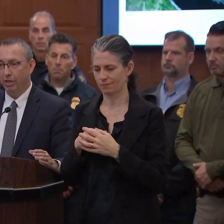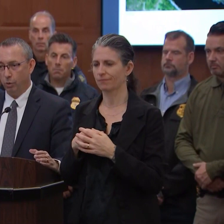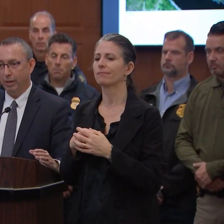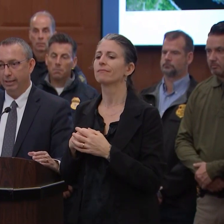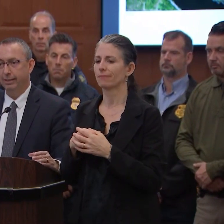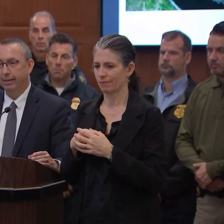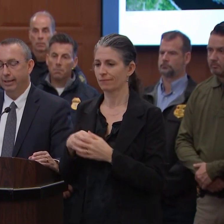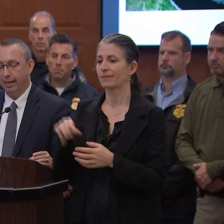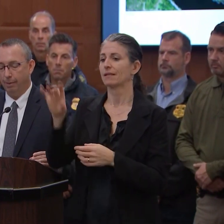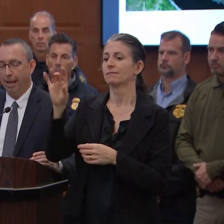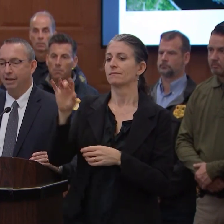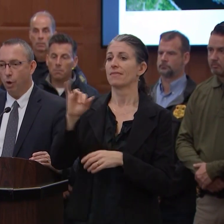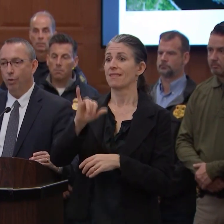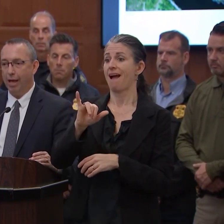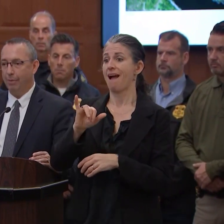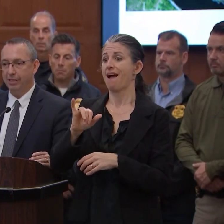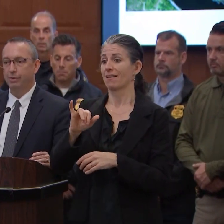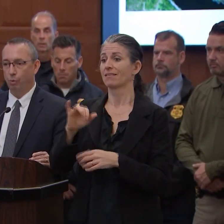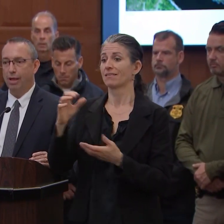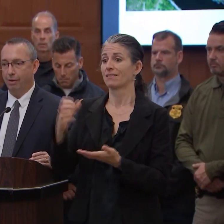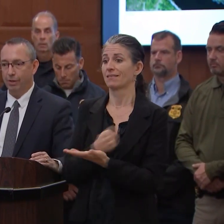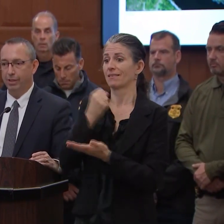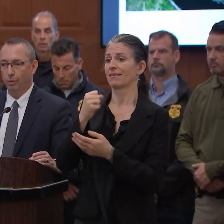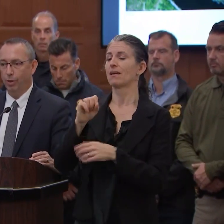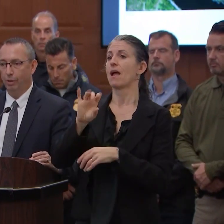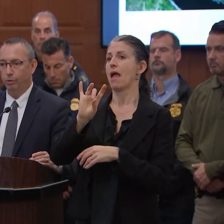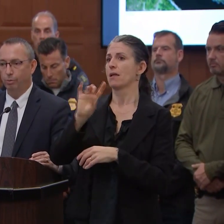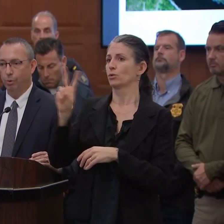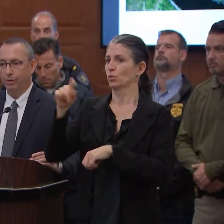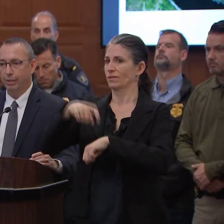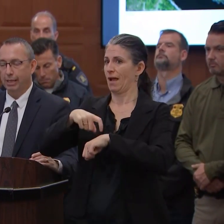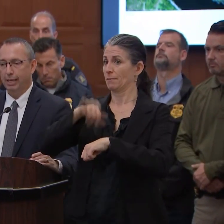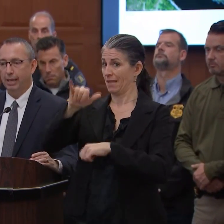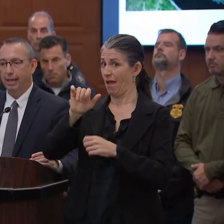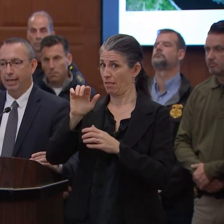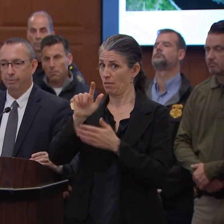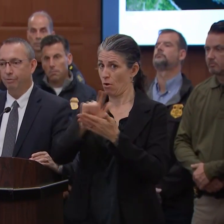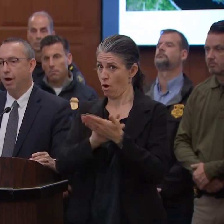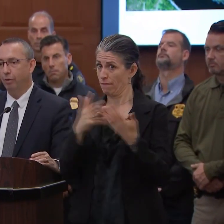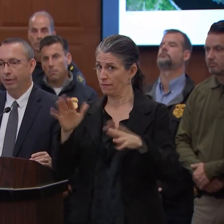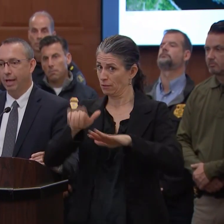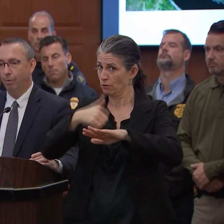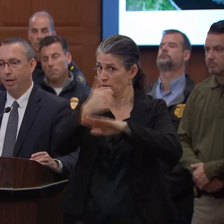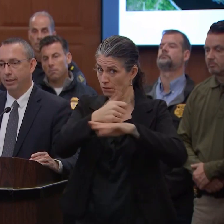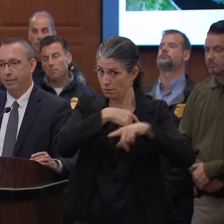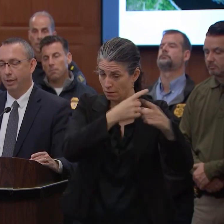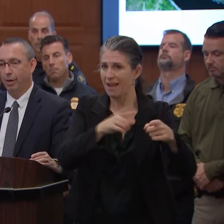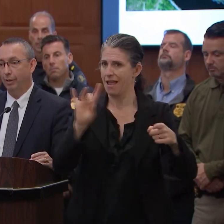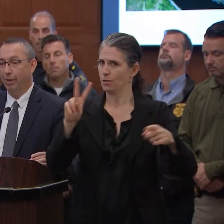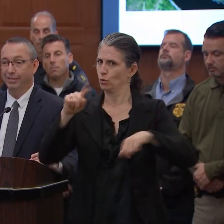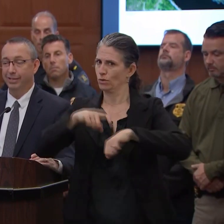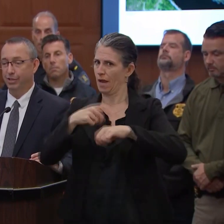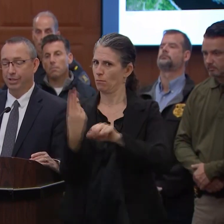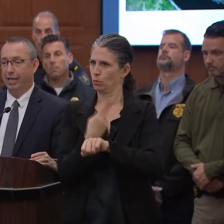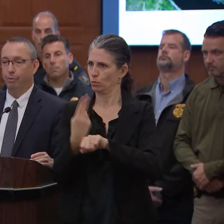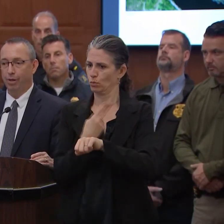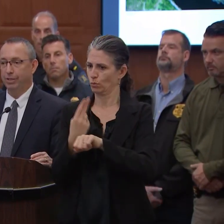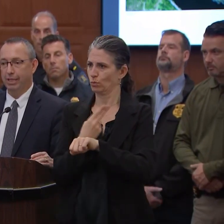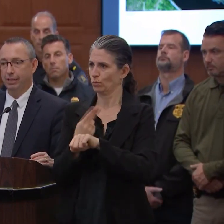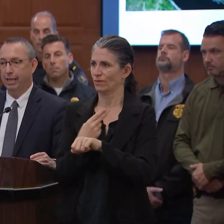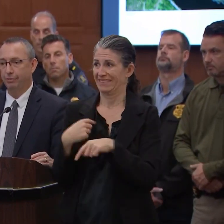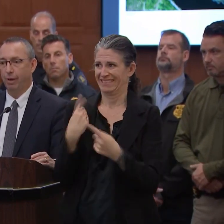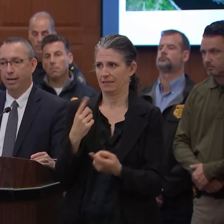of 2020. I know that because I read every single one of those reports and am involved in that process on a regular basis. Just